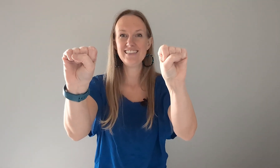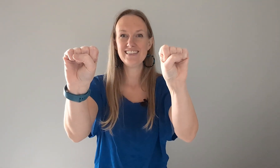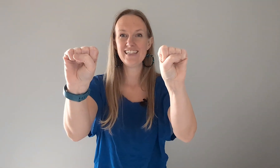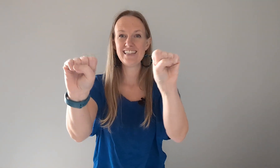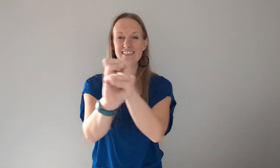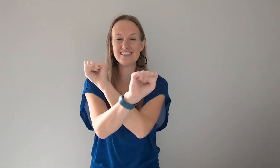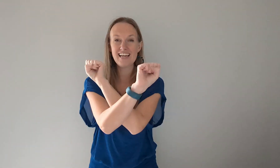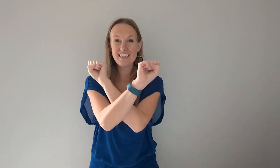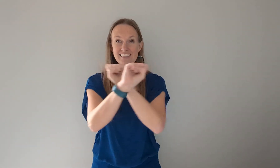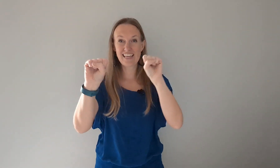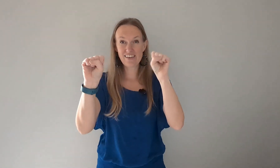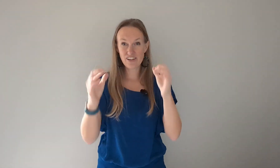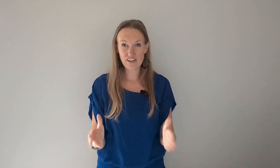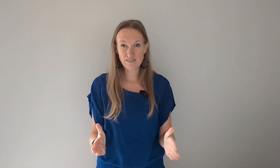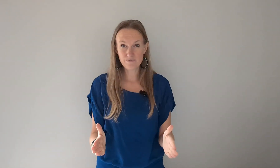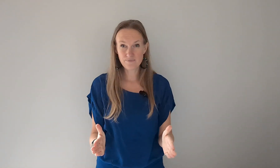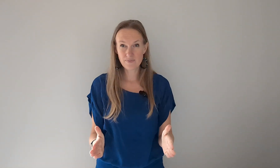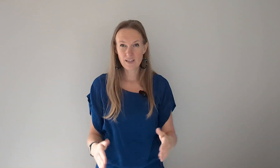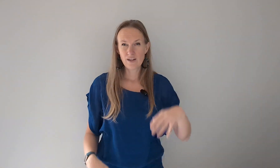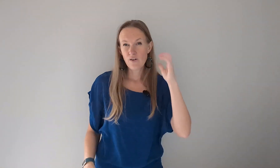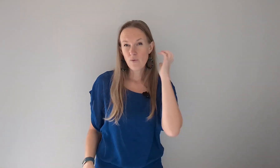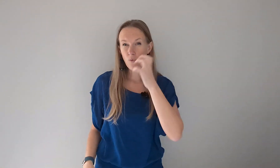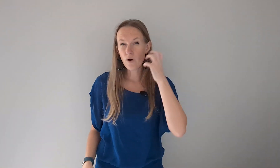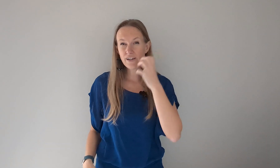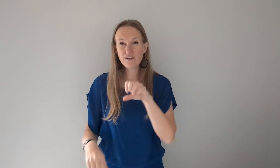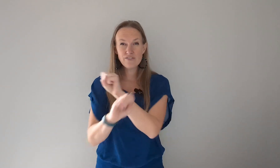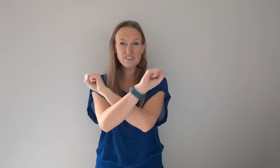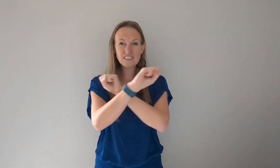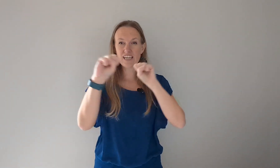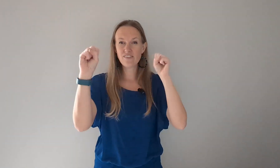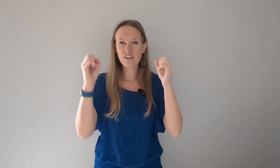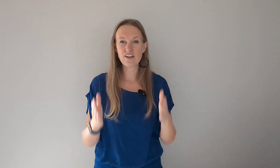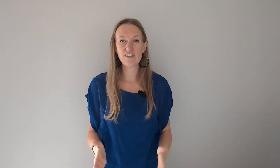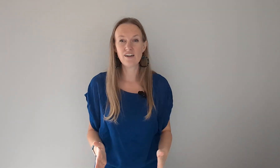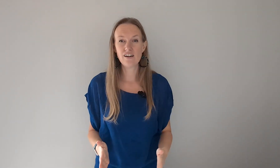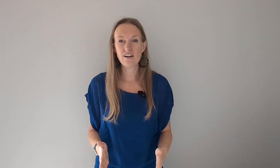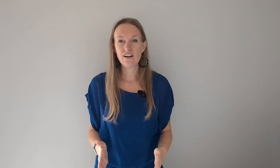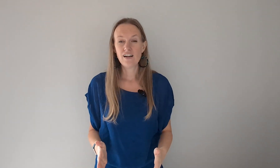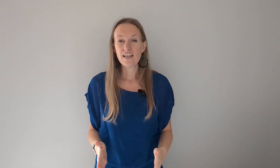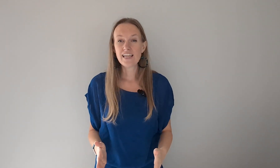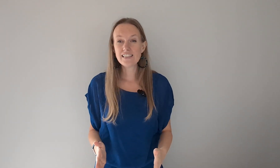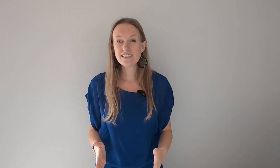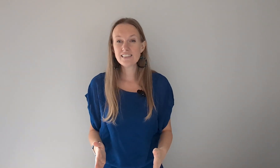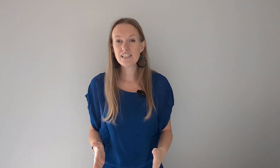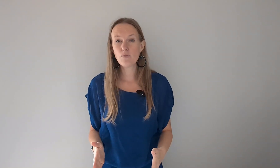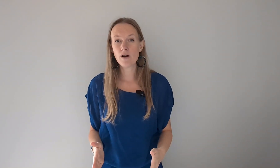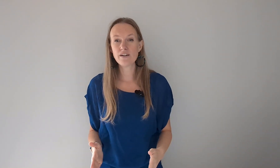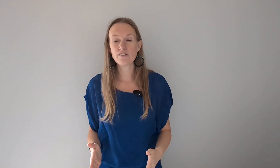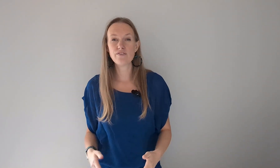S's like this. Savior. Wonderful Savior. Isn't he